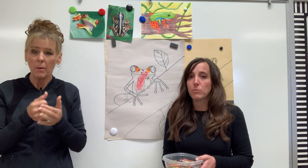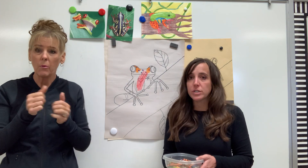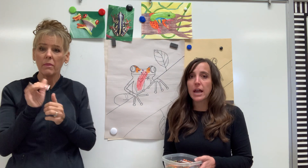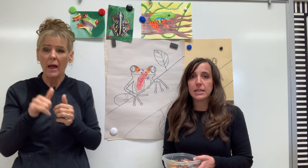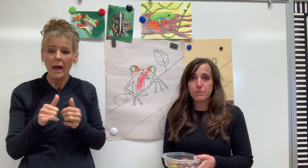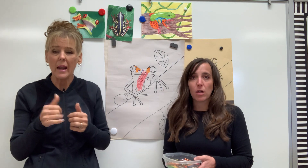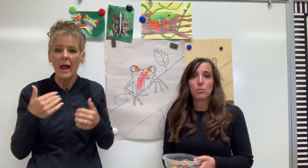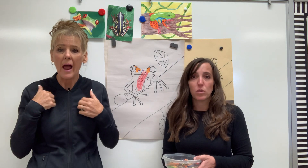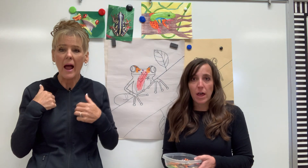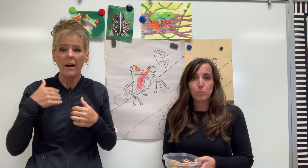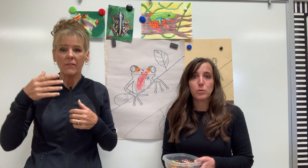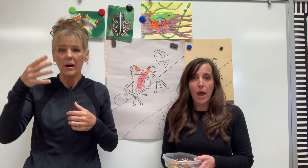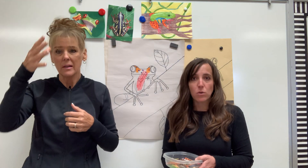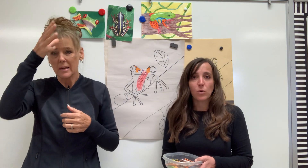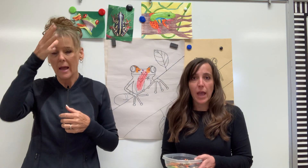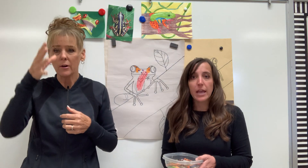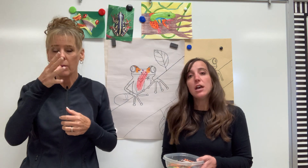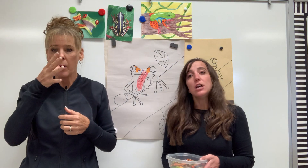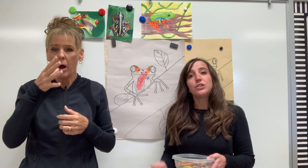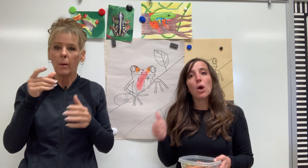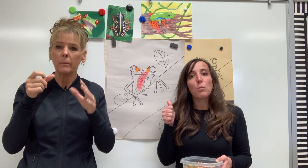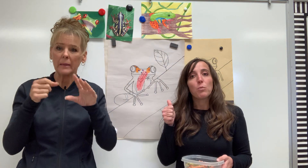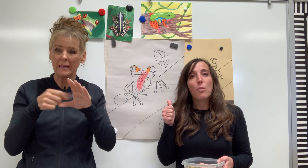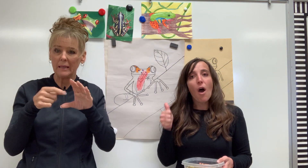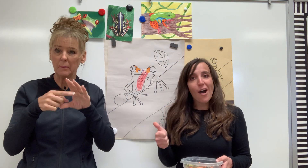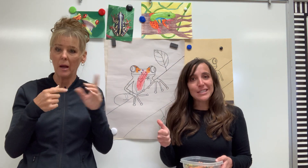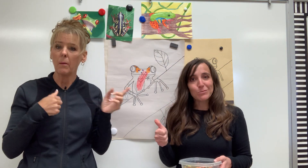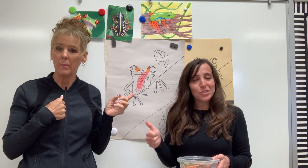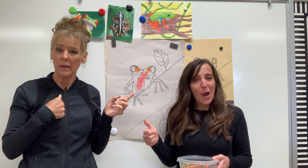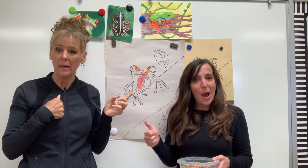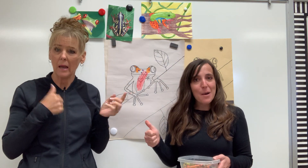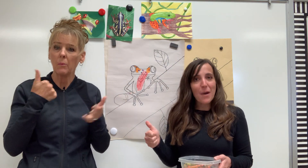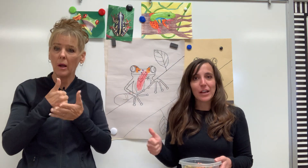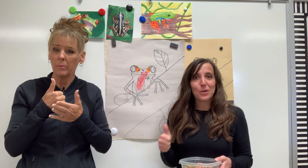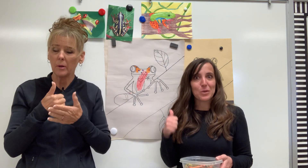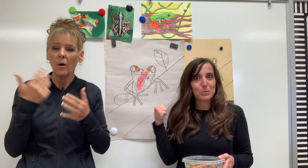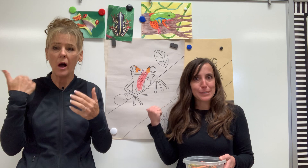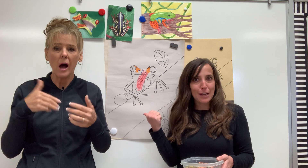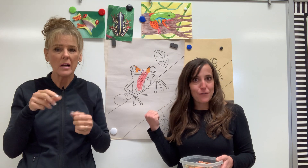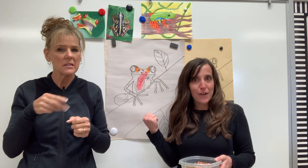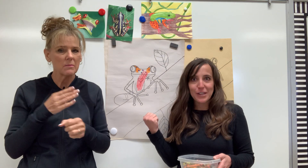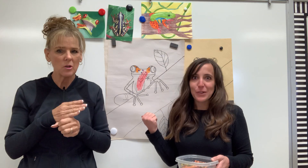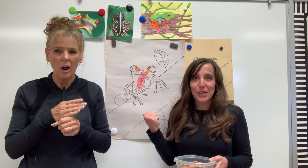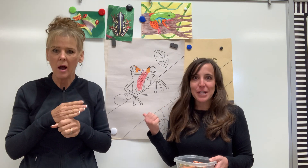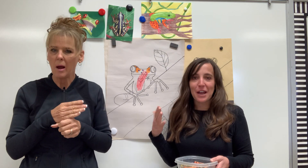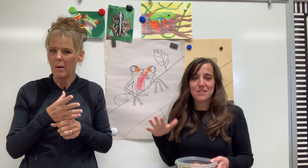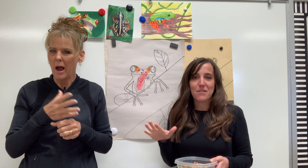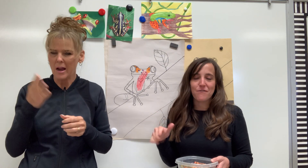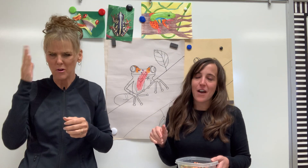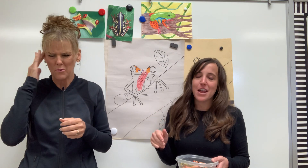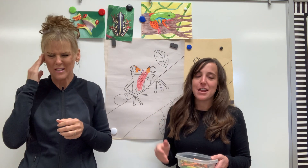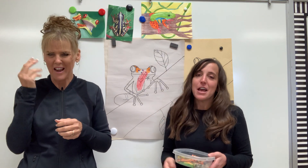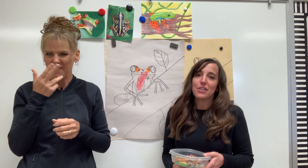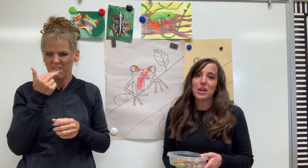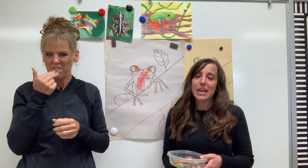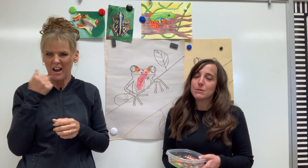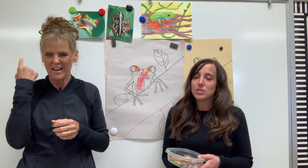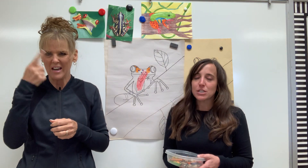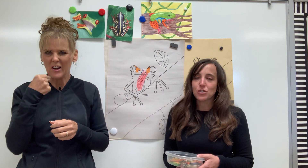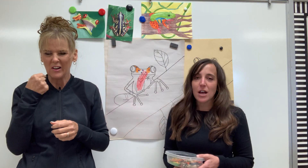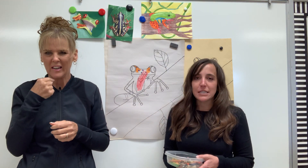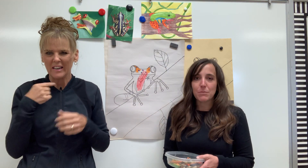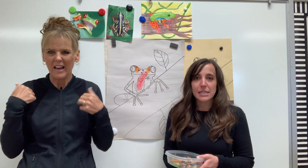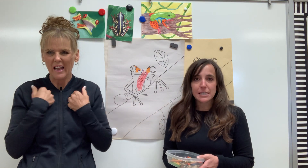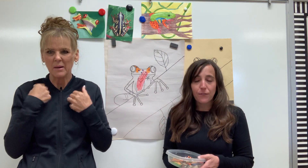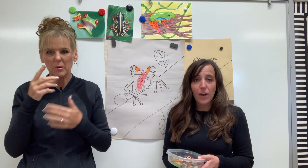have mom or dad email and we'll help you out, okay? So, awesome job. I know he was kind of funny looking, kind of a fun little animal